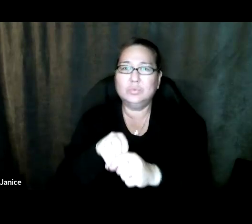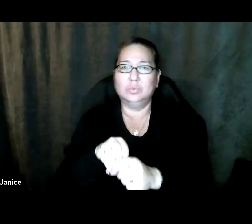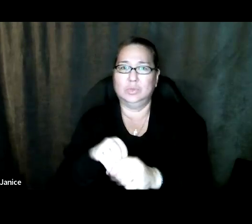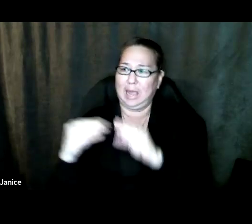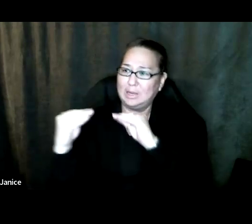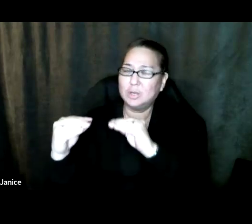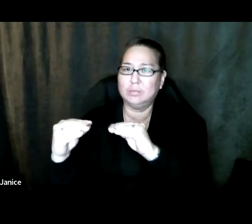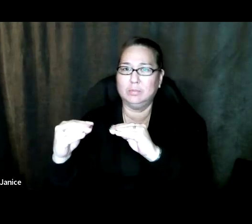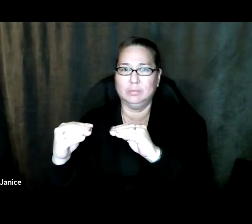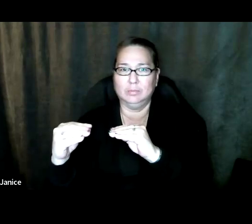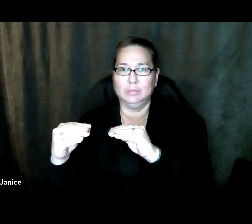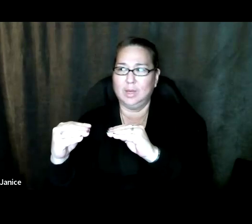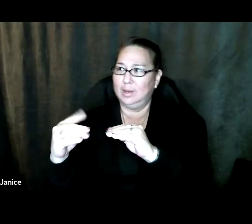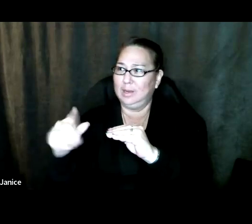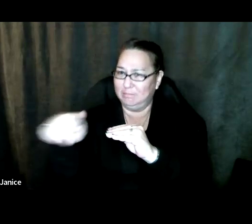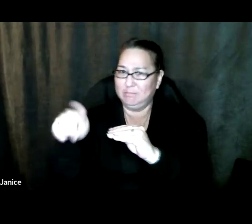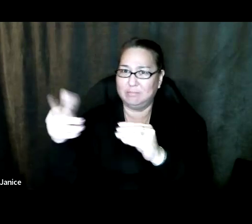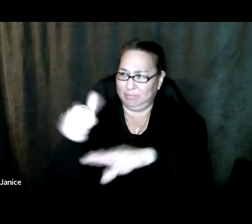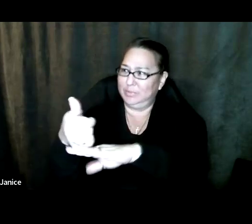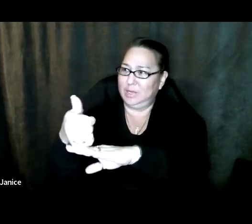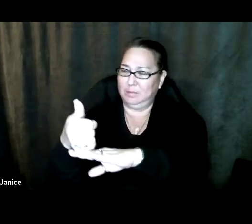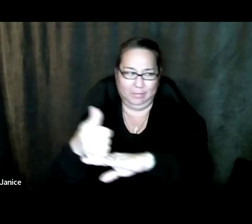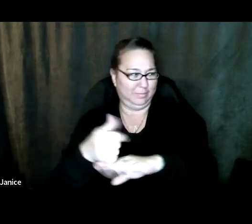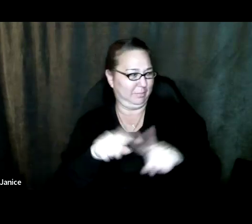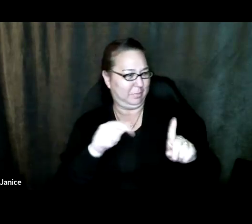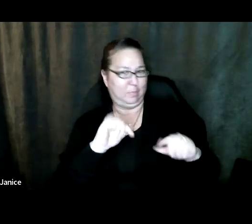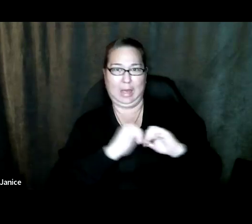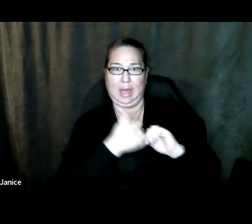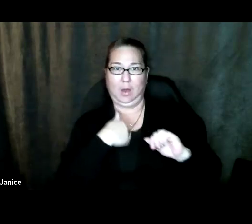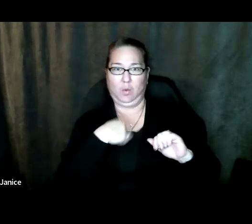wonder how long I can last in Boston Public Schools.